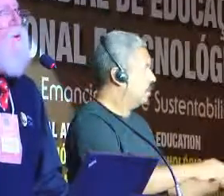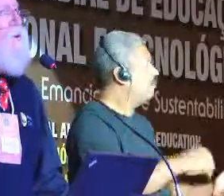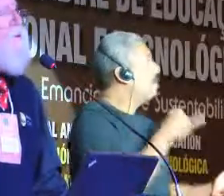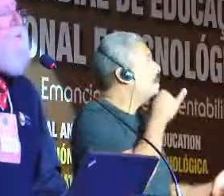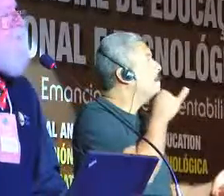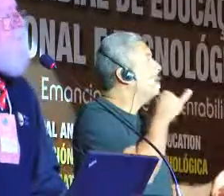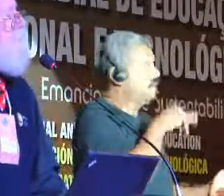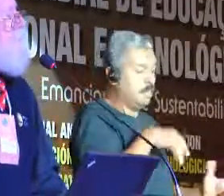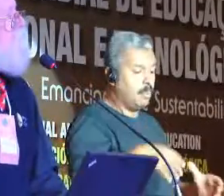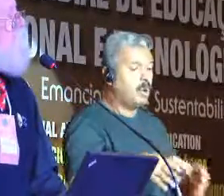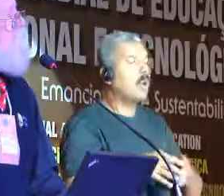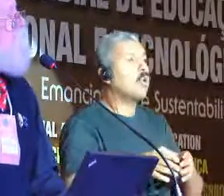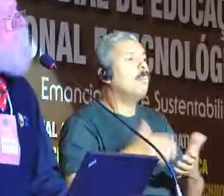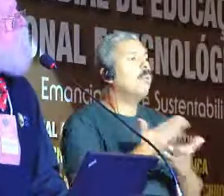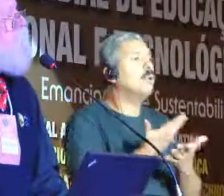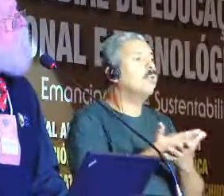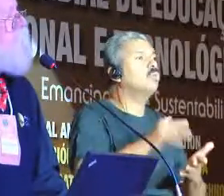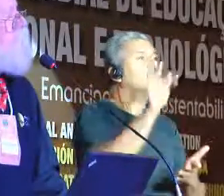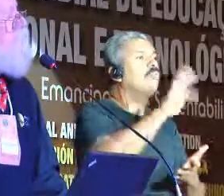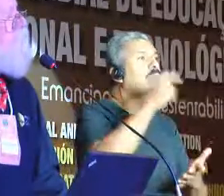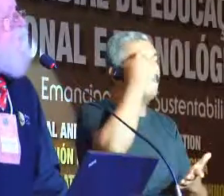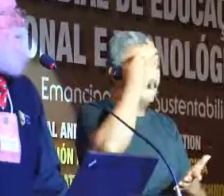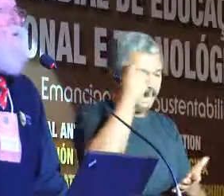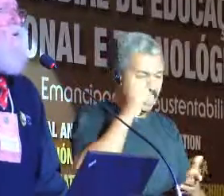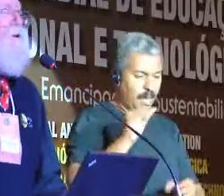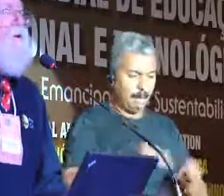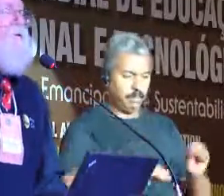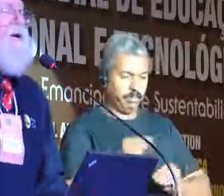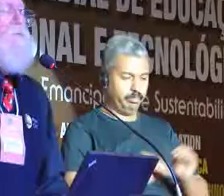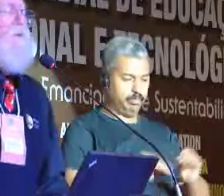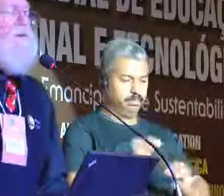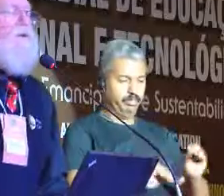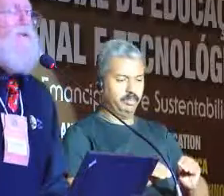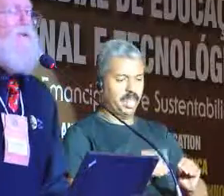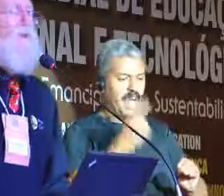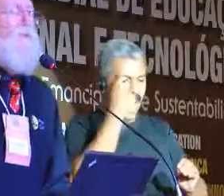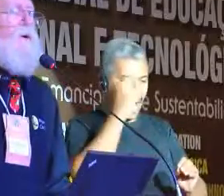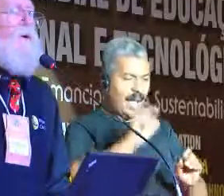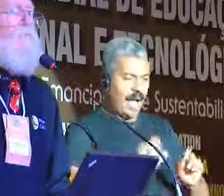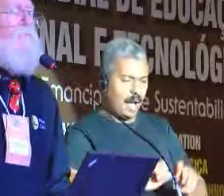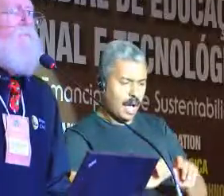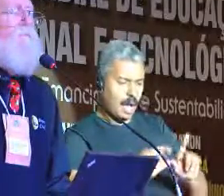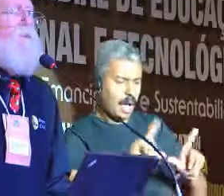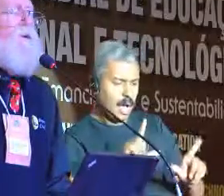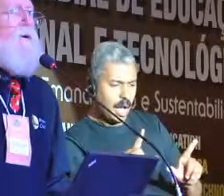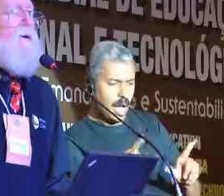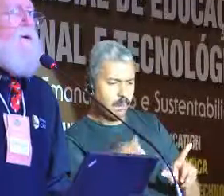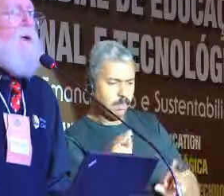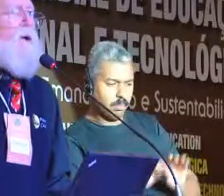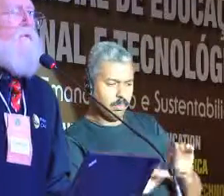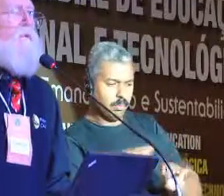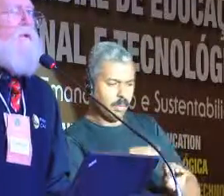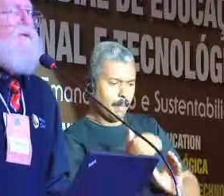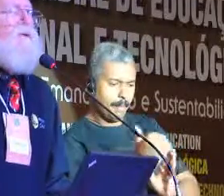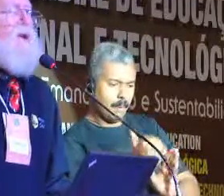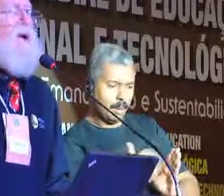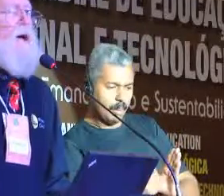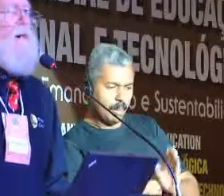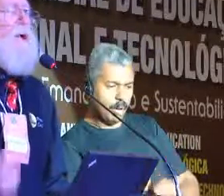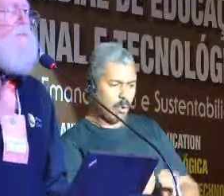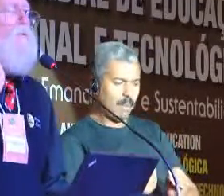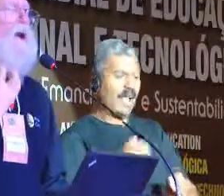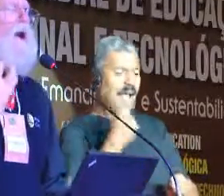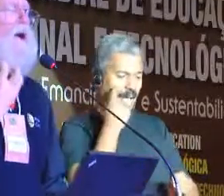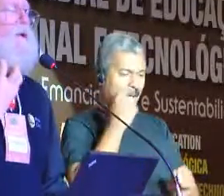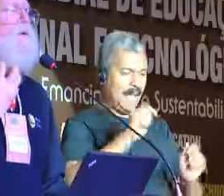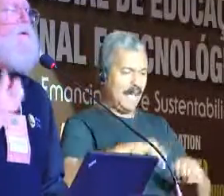They learned how to reconfigure them. They learned how to install the software. And from this, they had